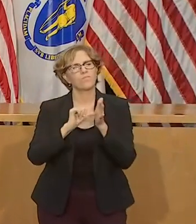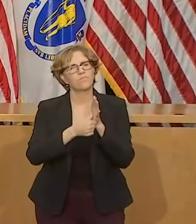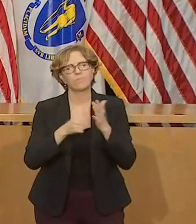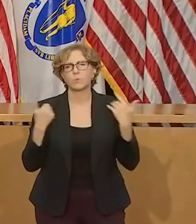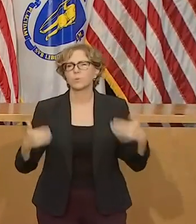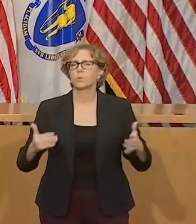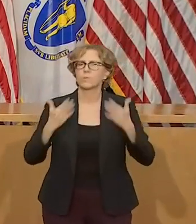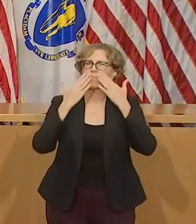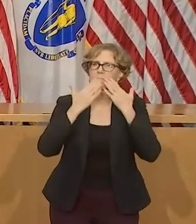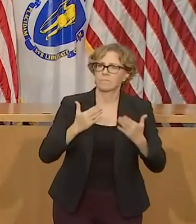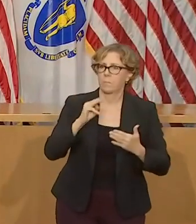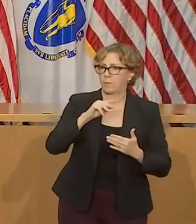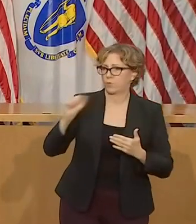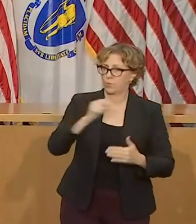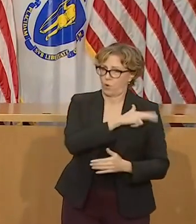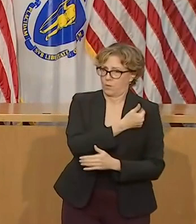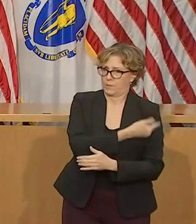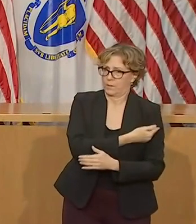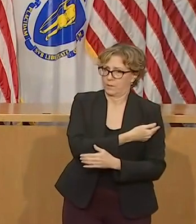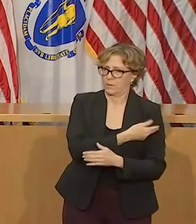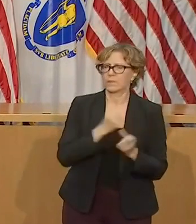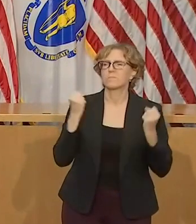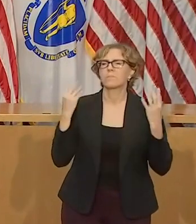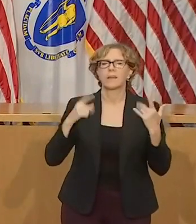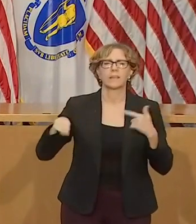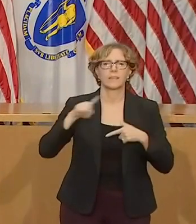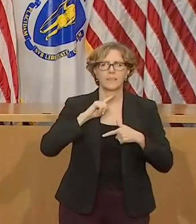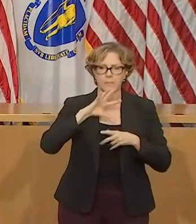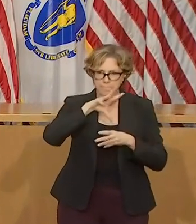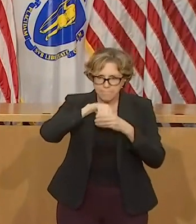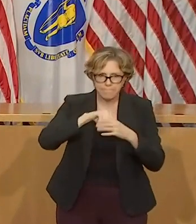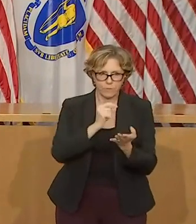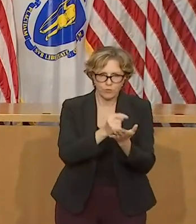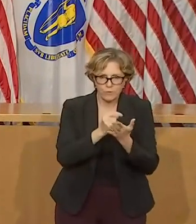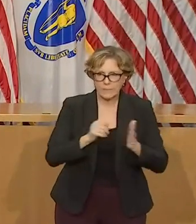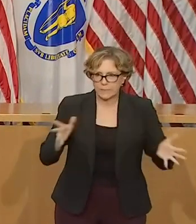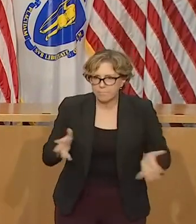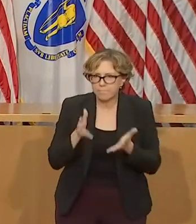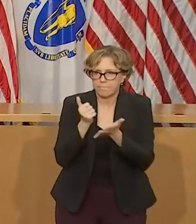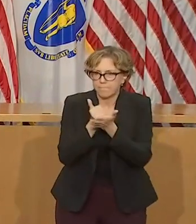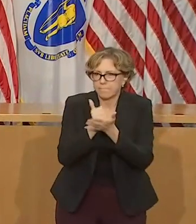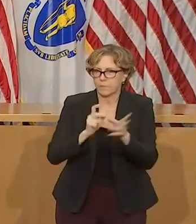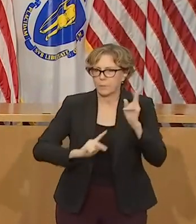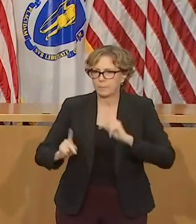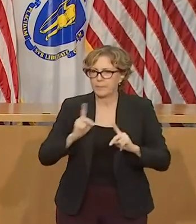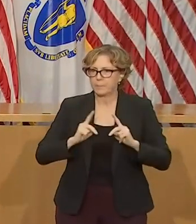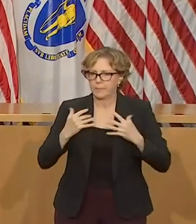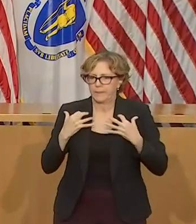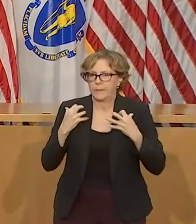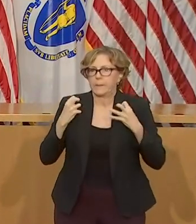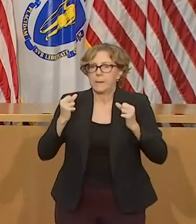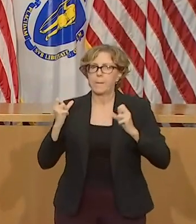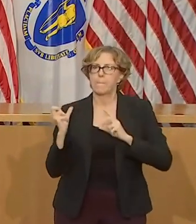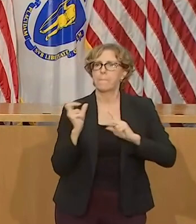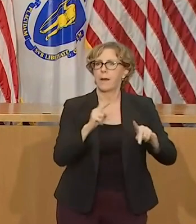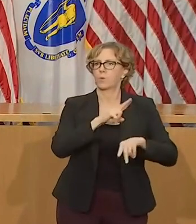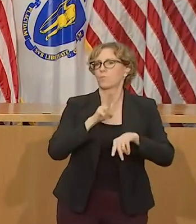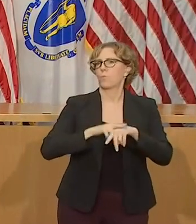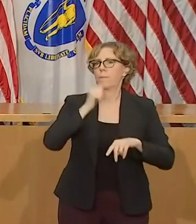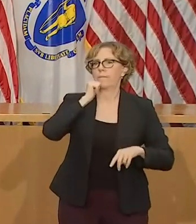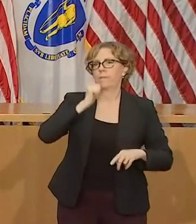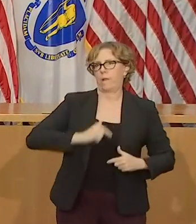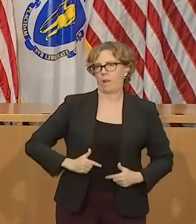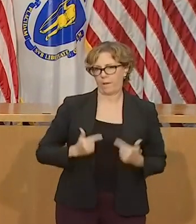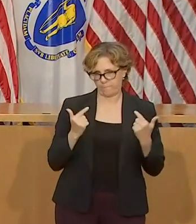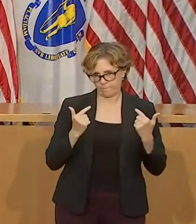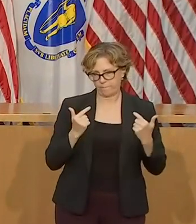they've done treating people who are dealing with COVID and helping people get back to their daily routines, and continuing